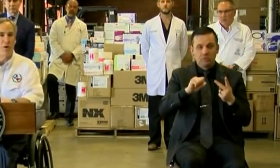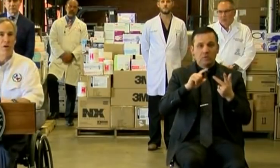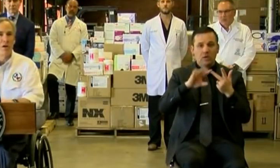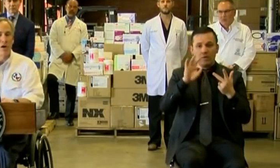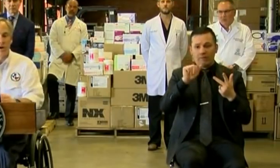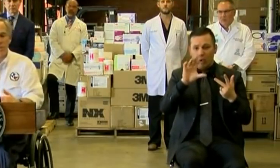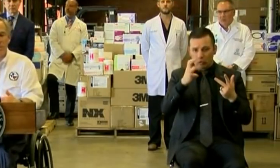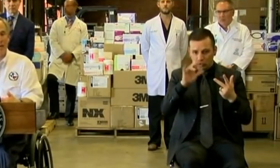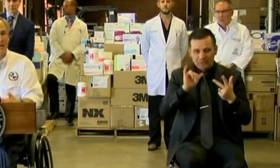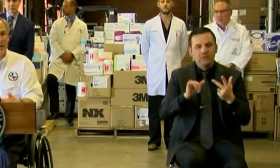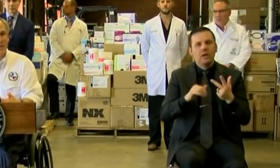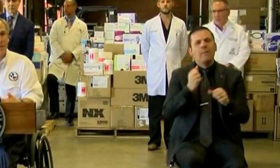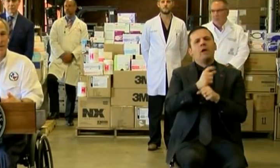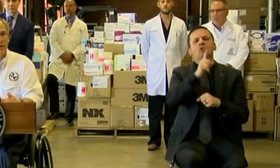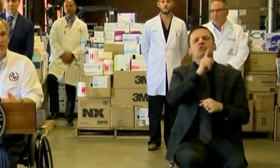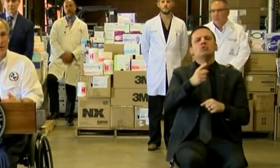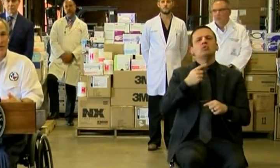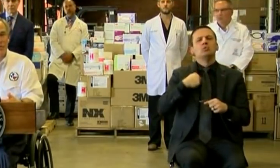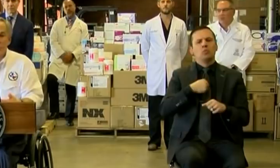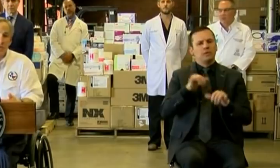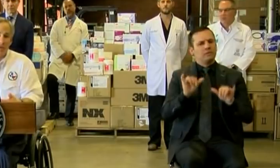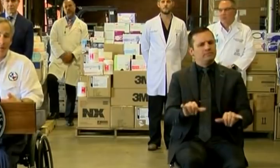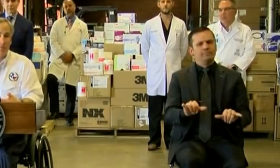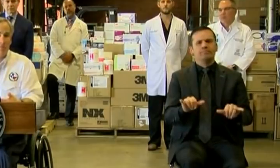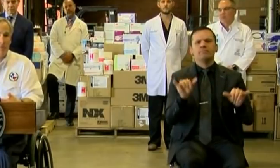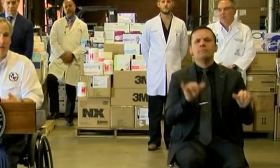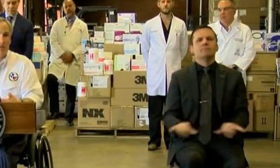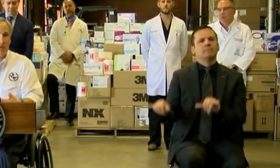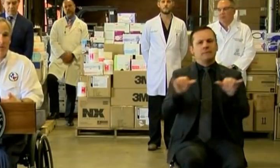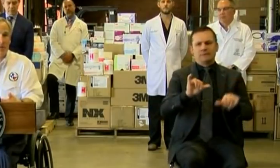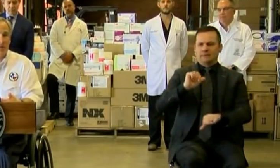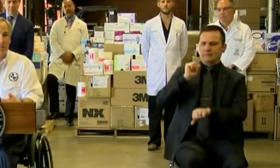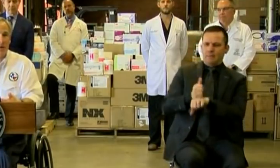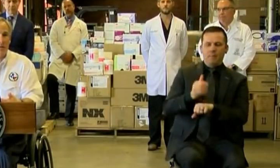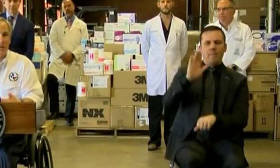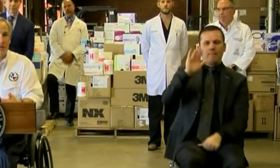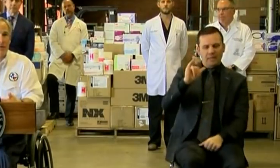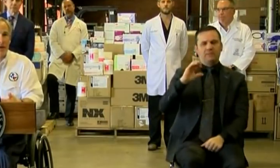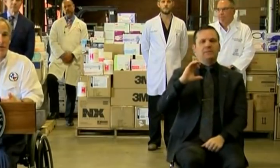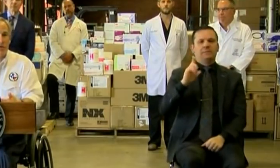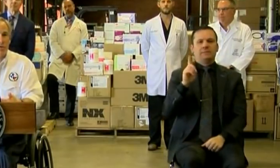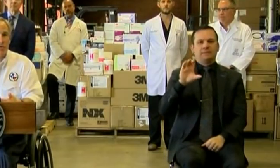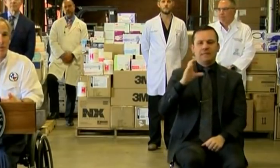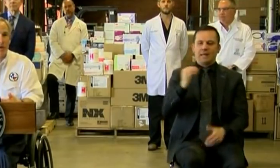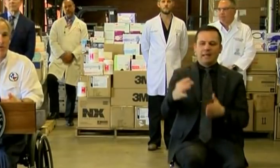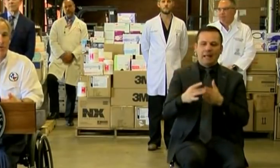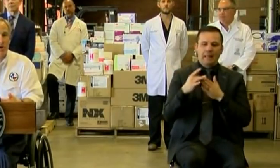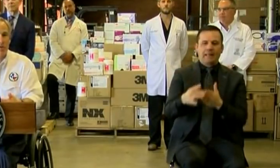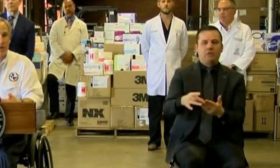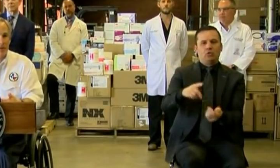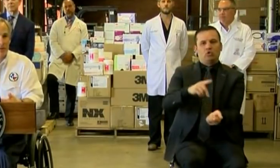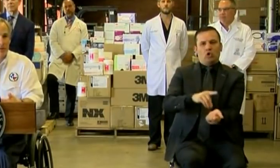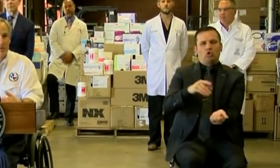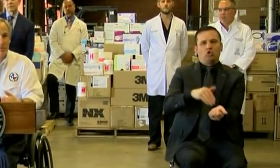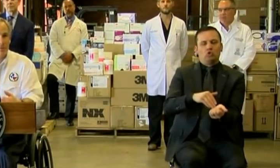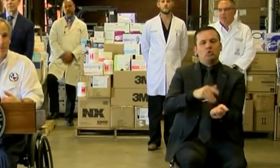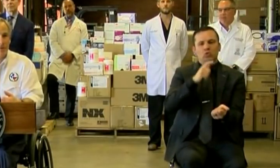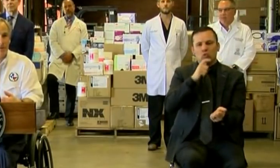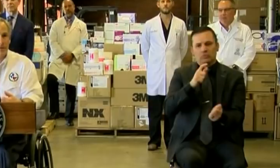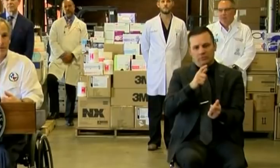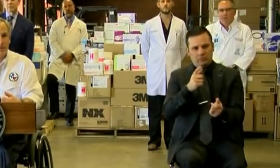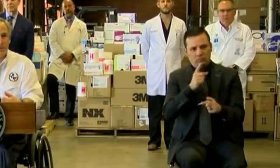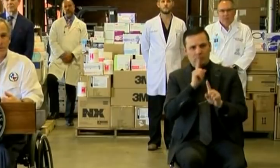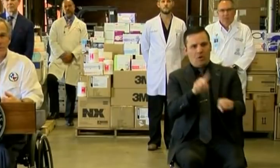that we are maintaining the standards that are established by the CDC and by the lead doctors in response to COVID-19.